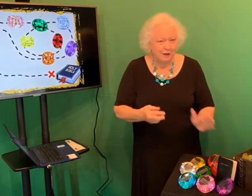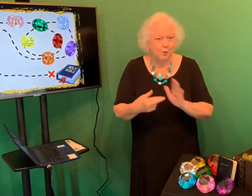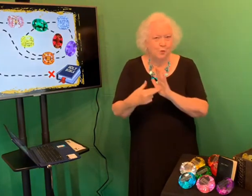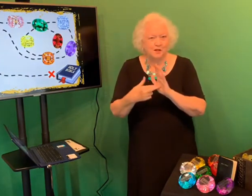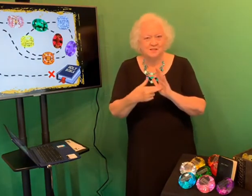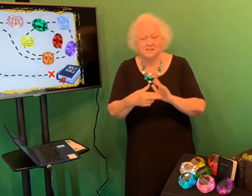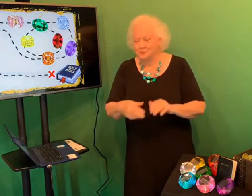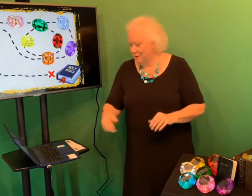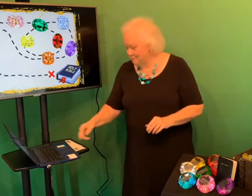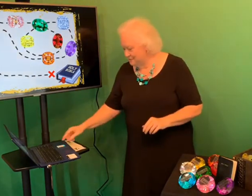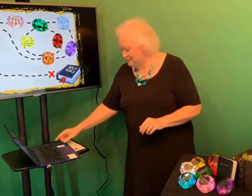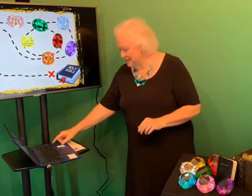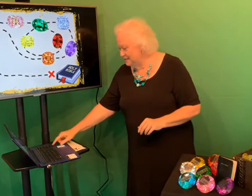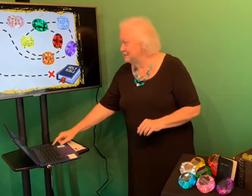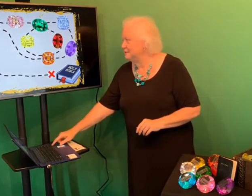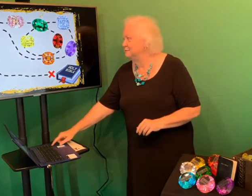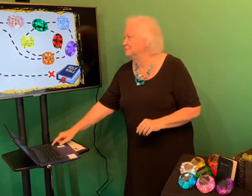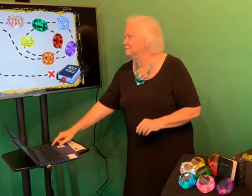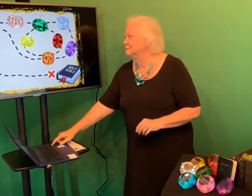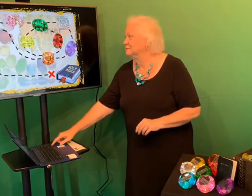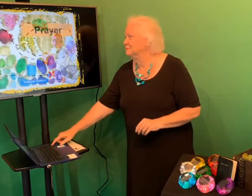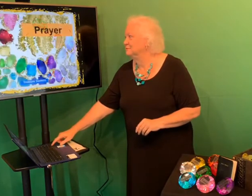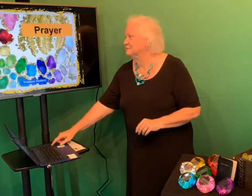And what does it represent?